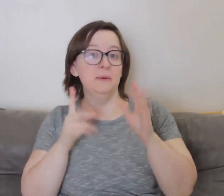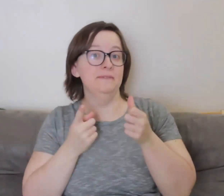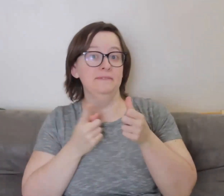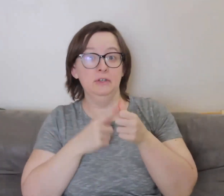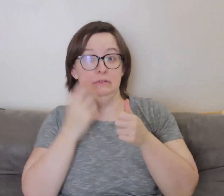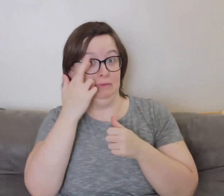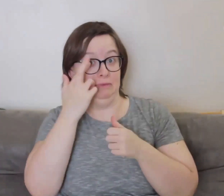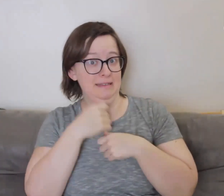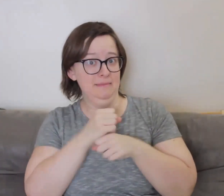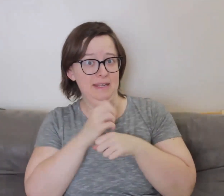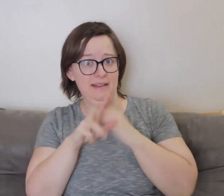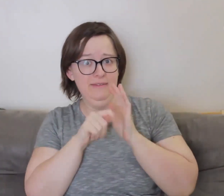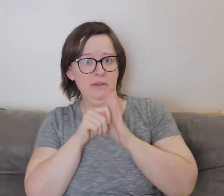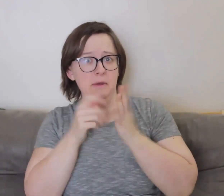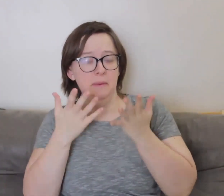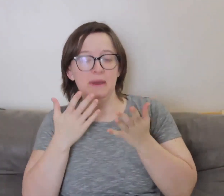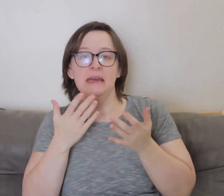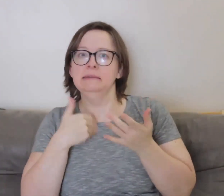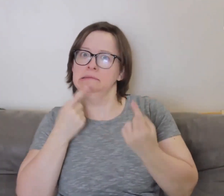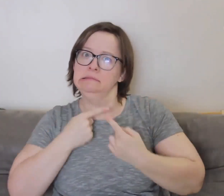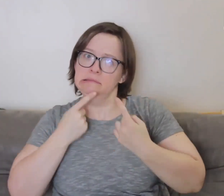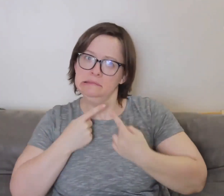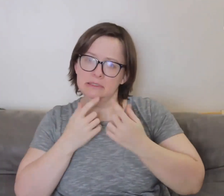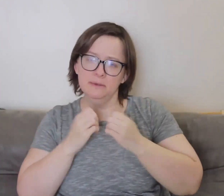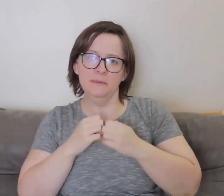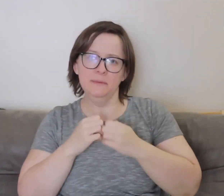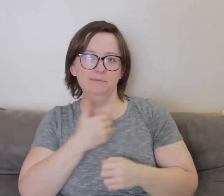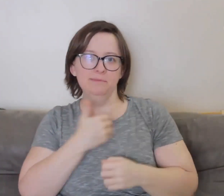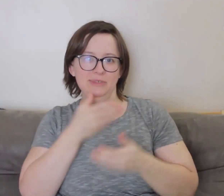my diagnosis and the start of my journey.